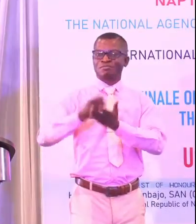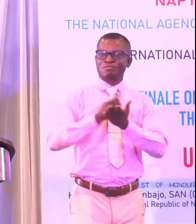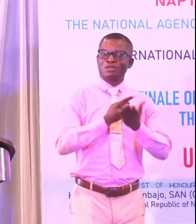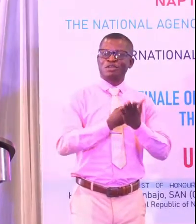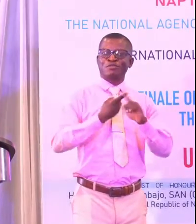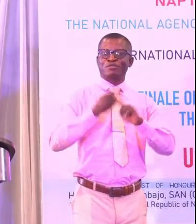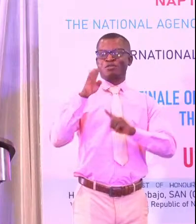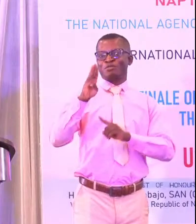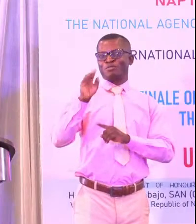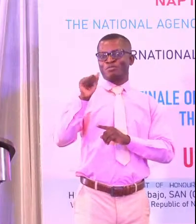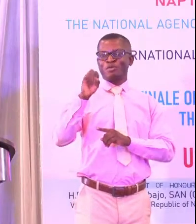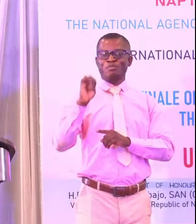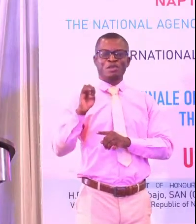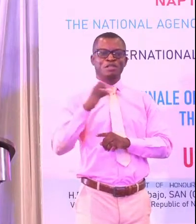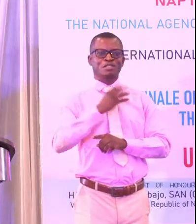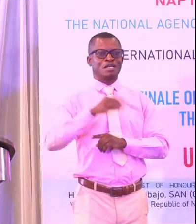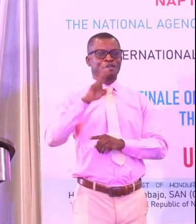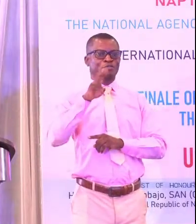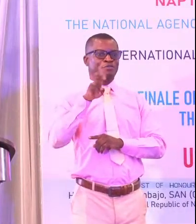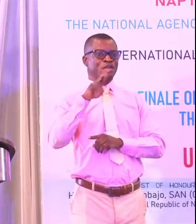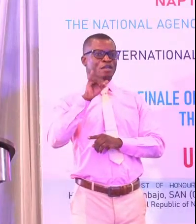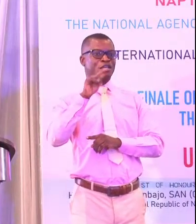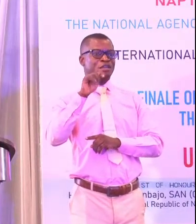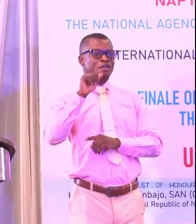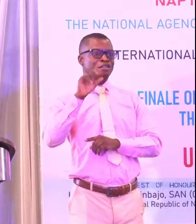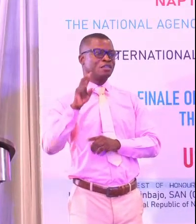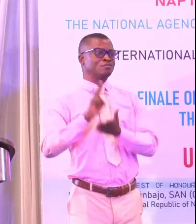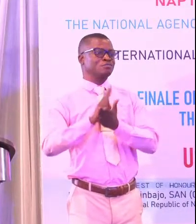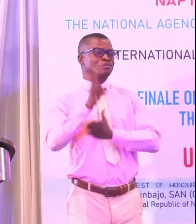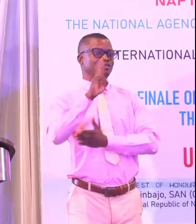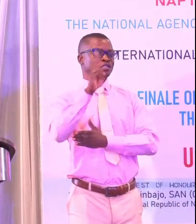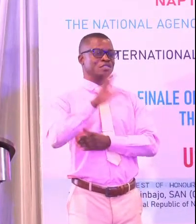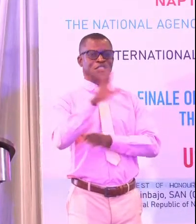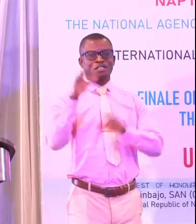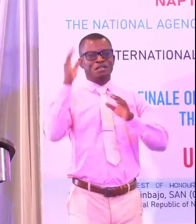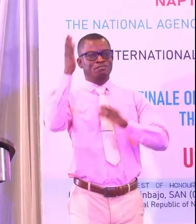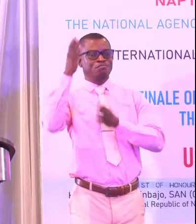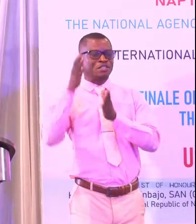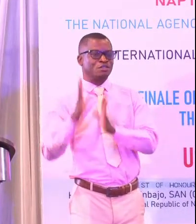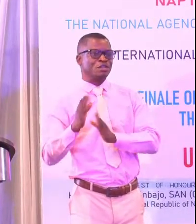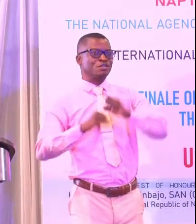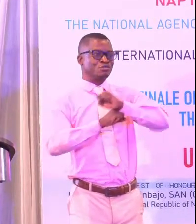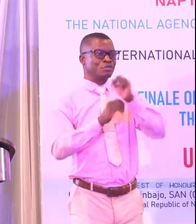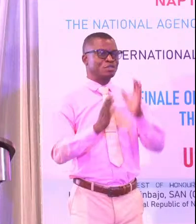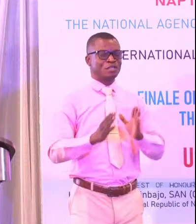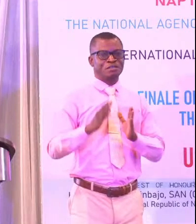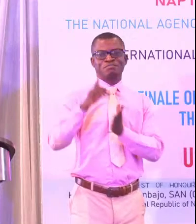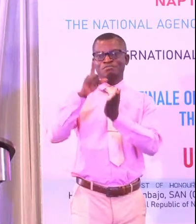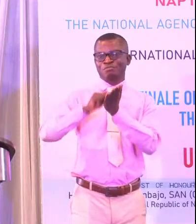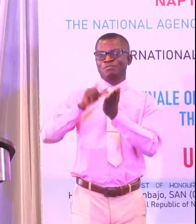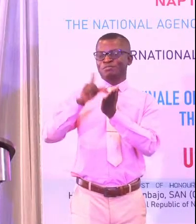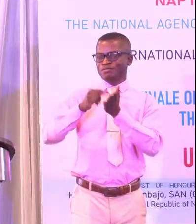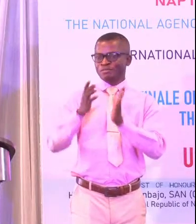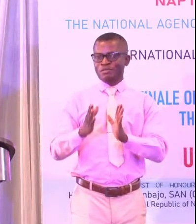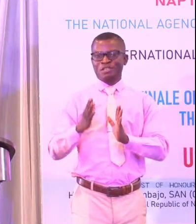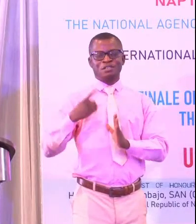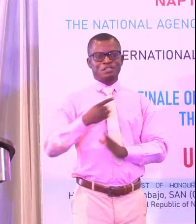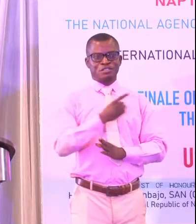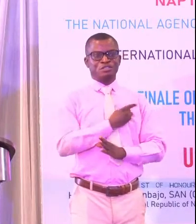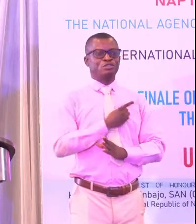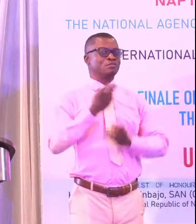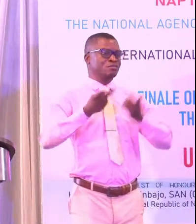Veritas universities, their teachers and supporters, gentlemen of the press, distinguished